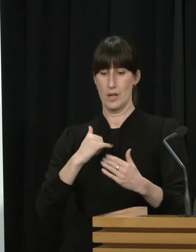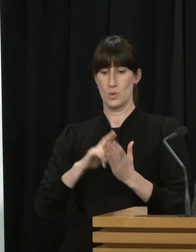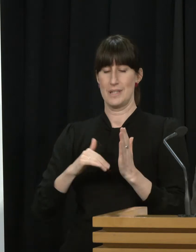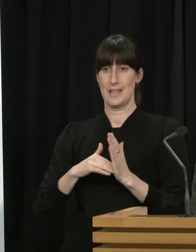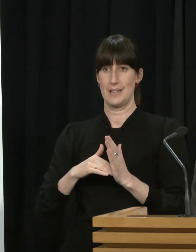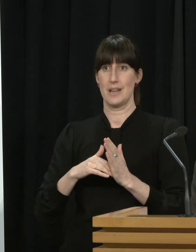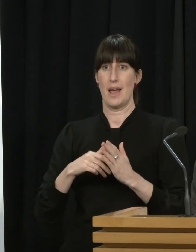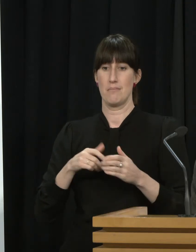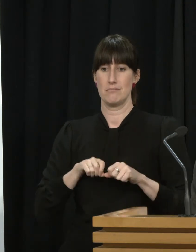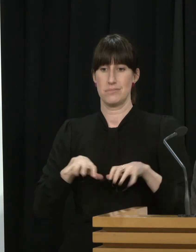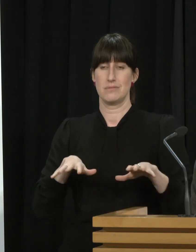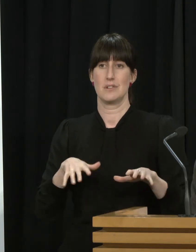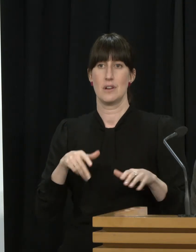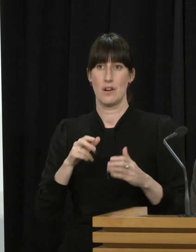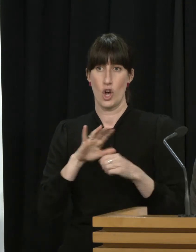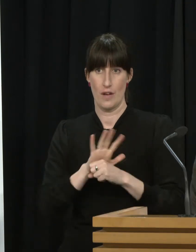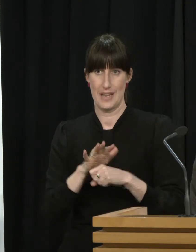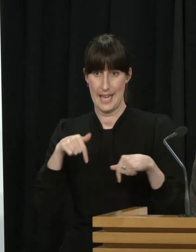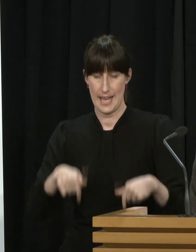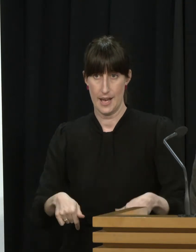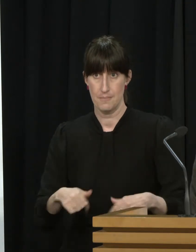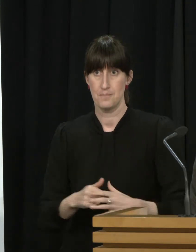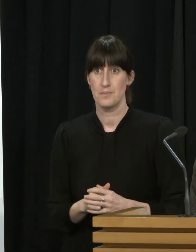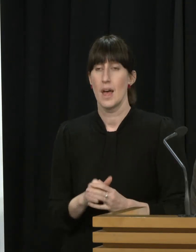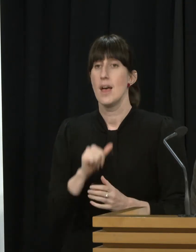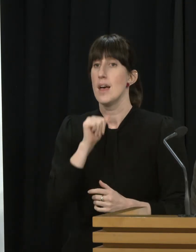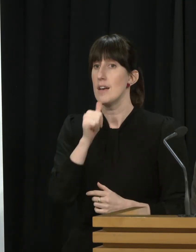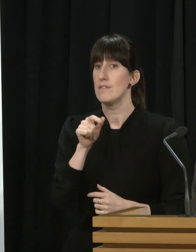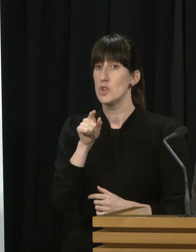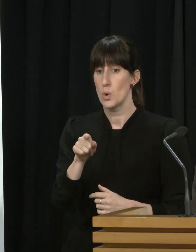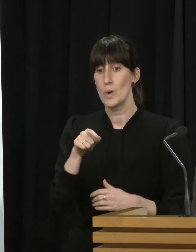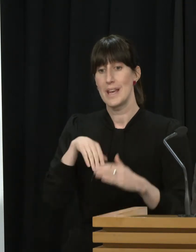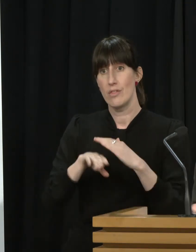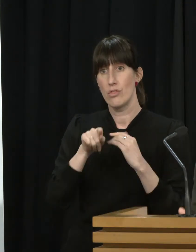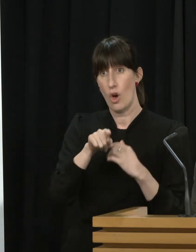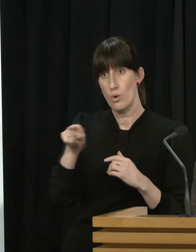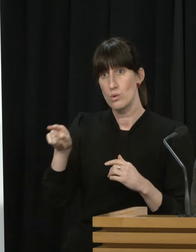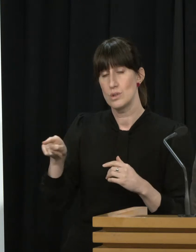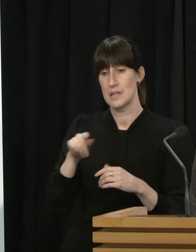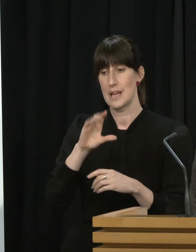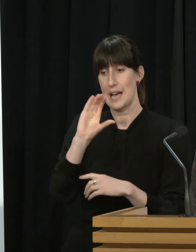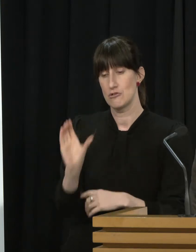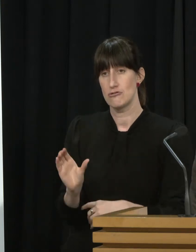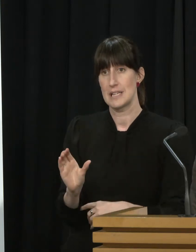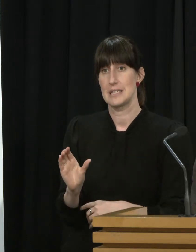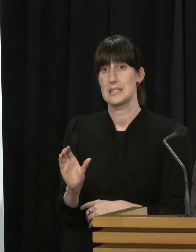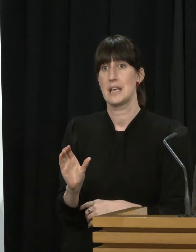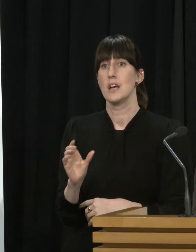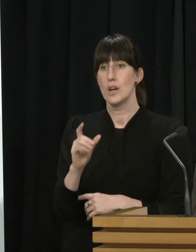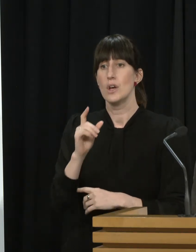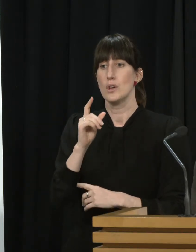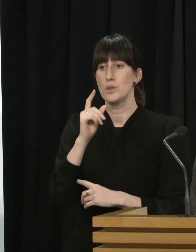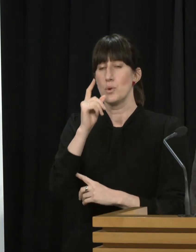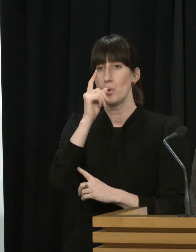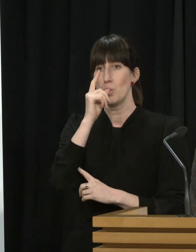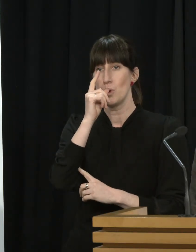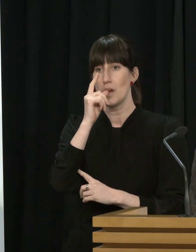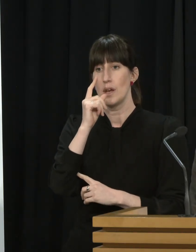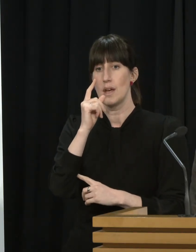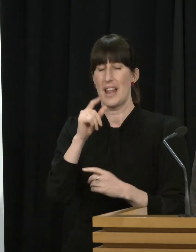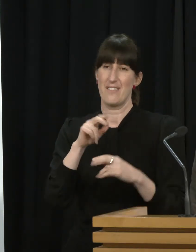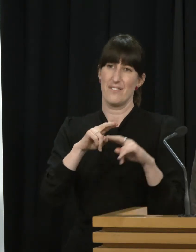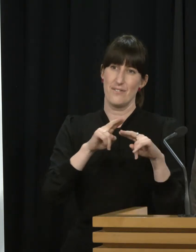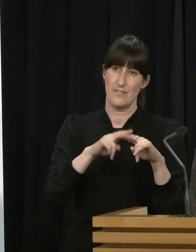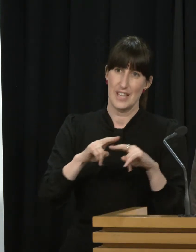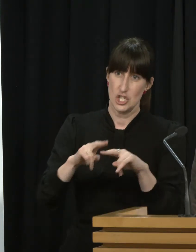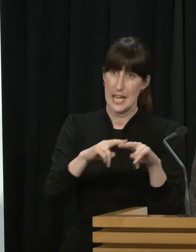they'll be required to remain airside and spend less than 24 hours in transit in New Zealand. We've made that decision